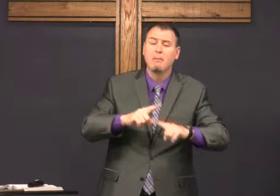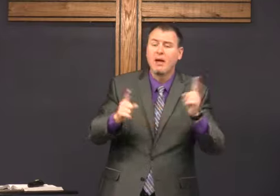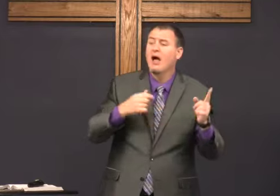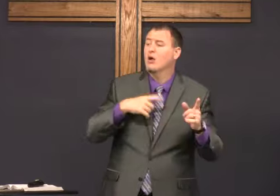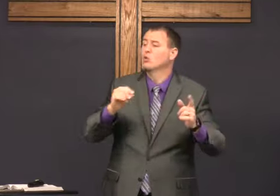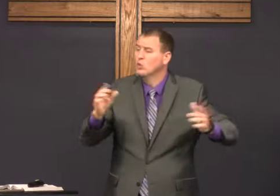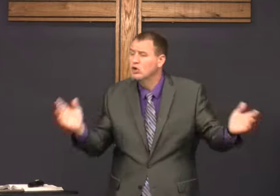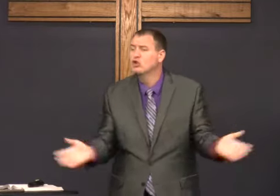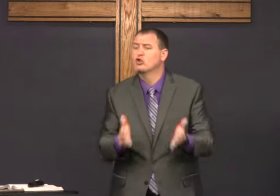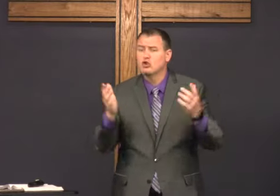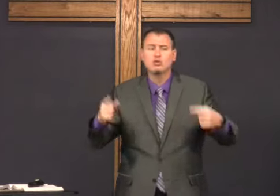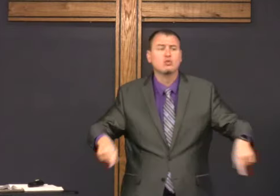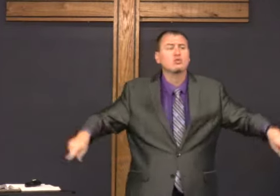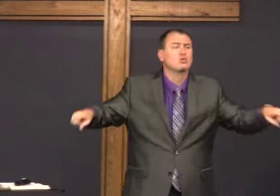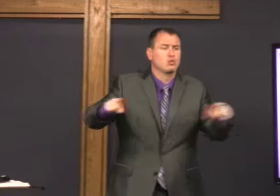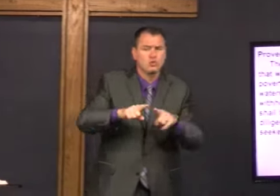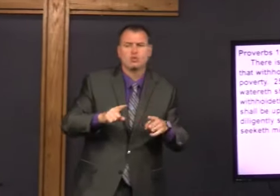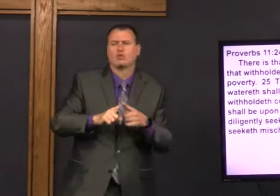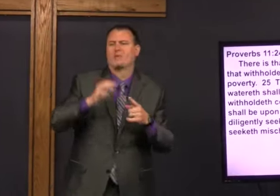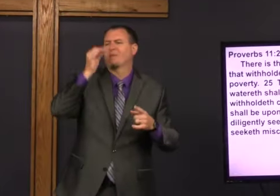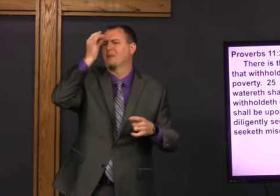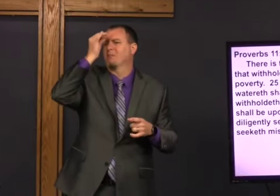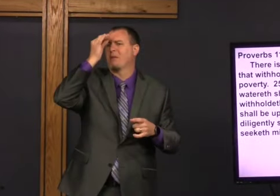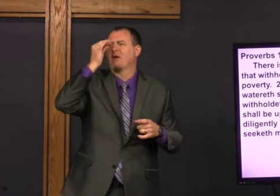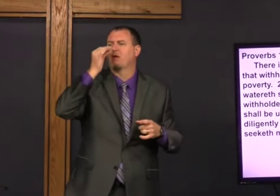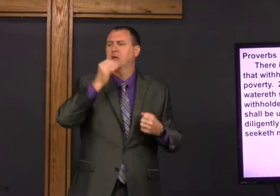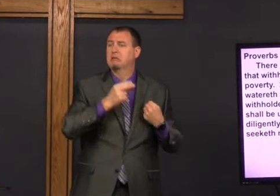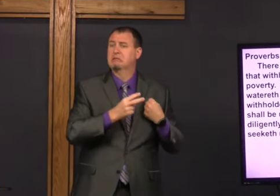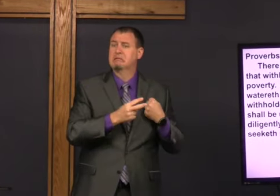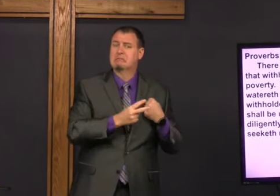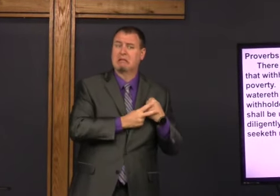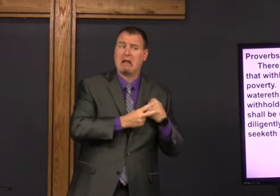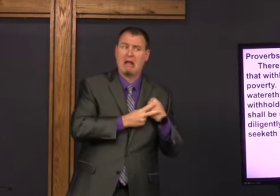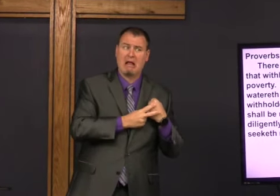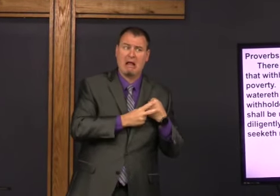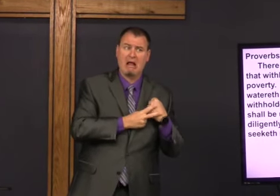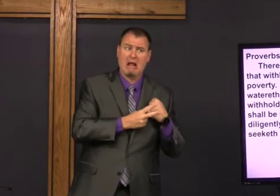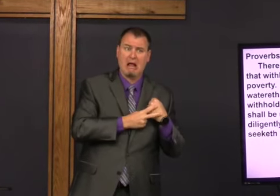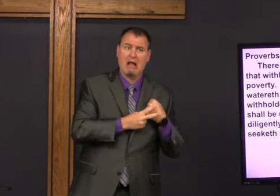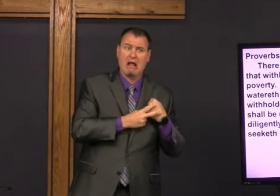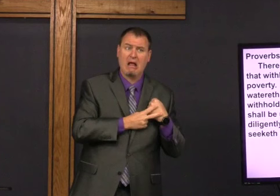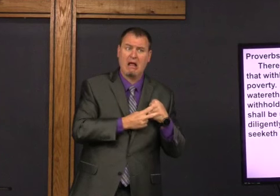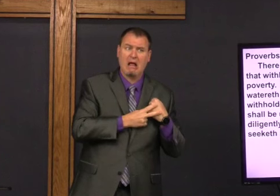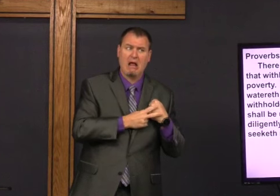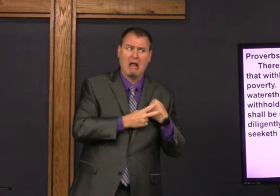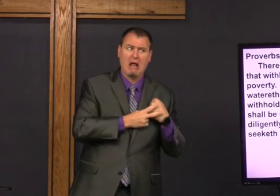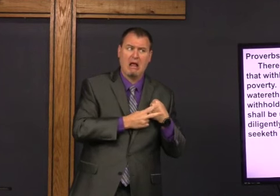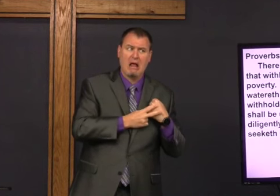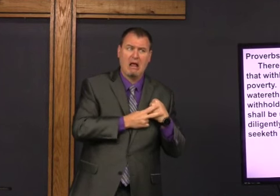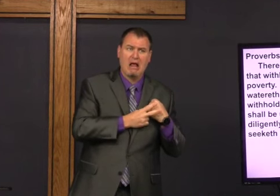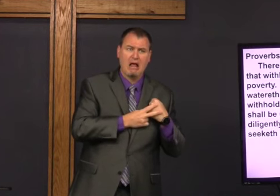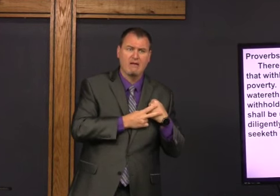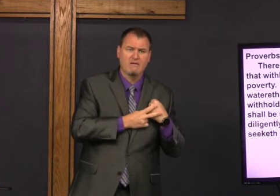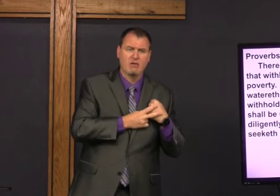how to invest properly. But I'm going to encourage you to think about what you're